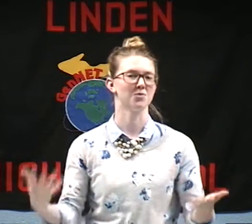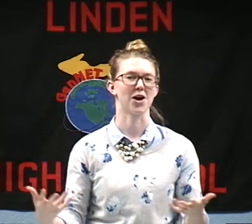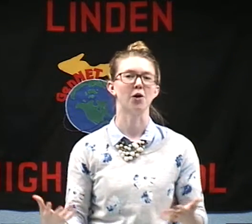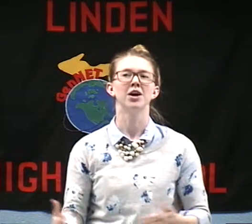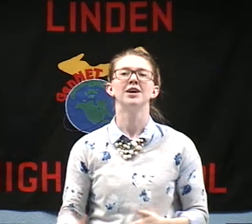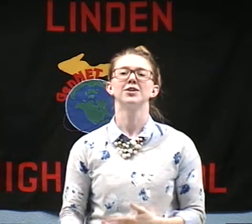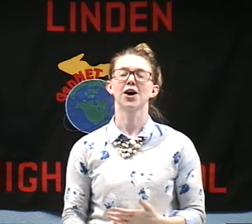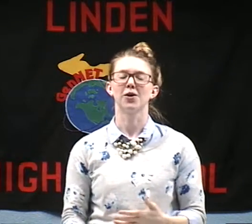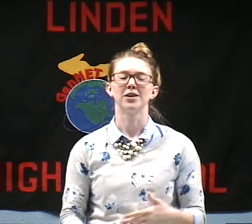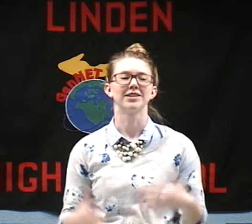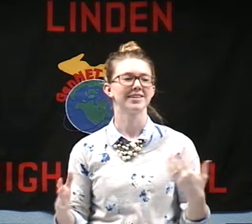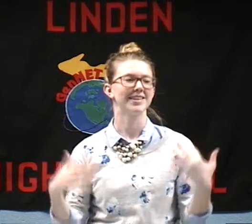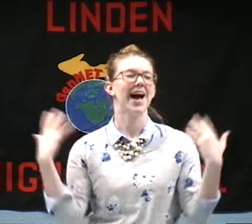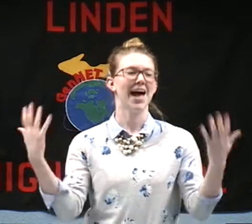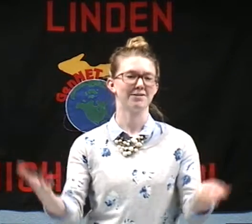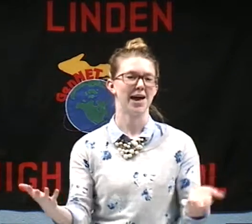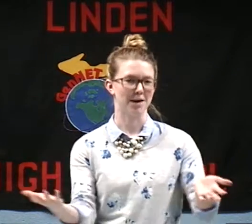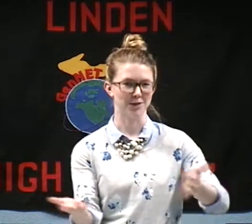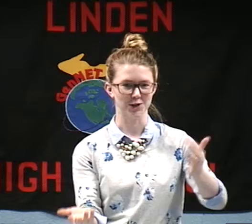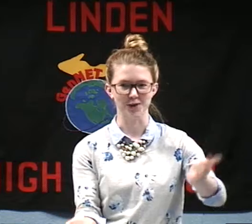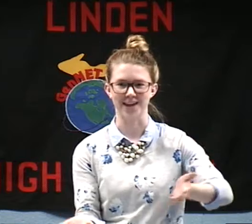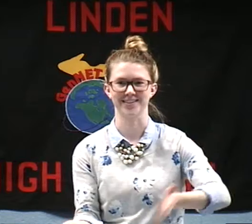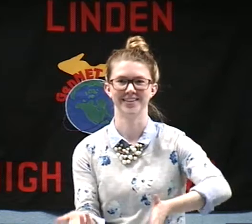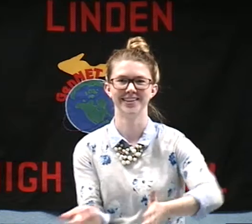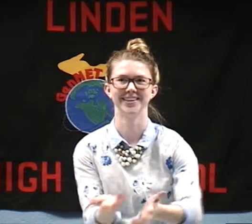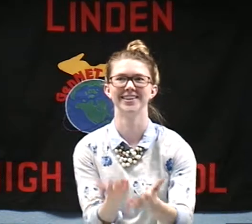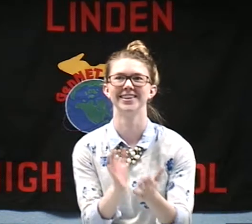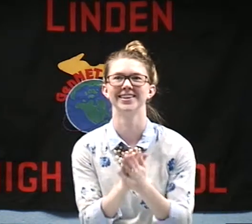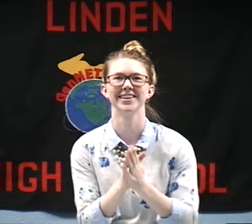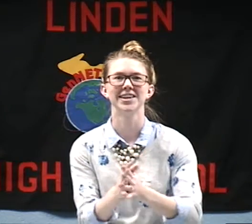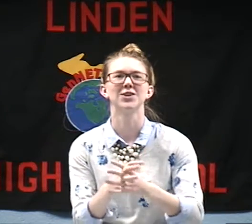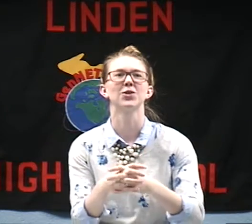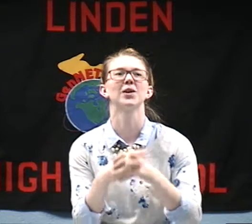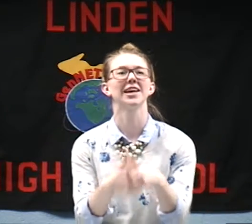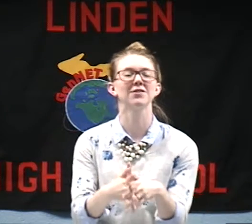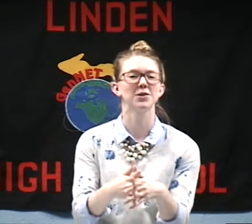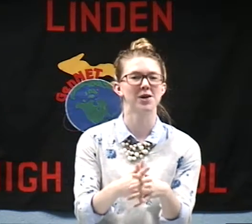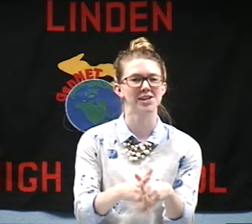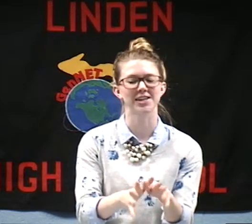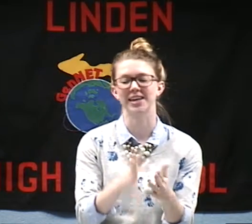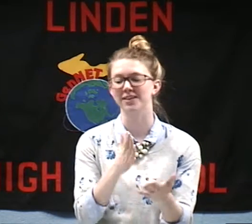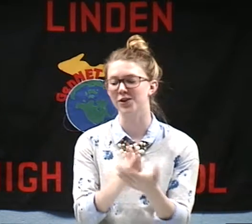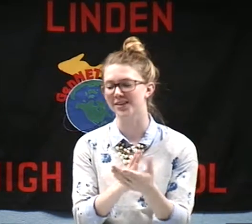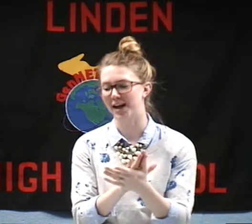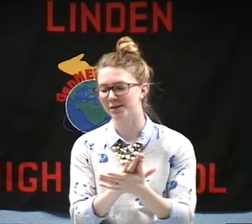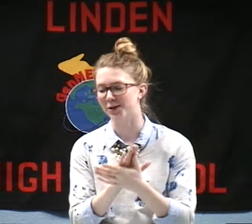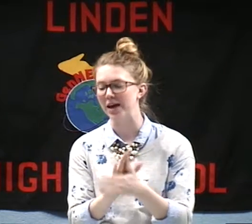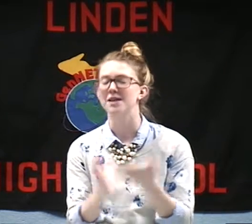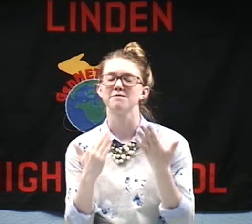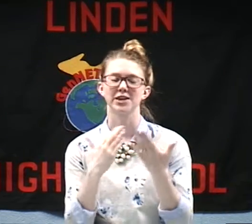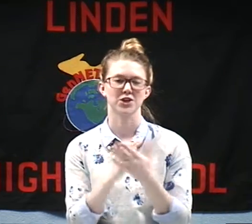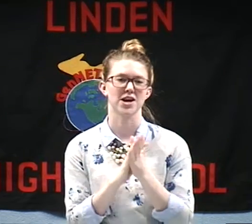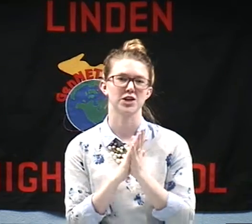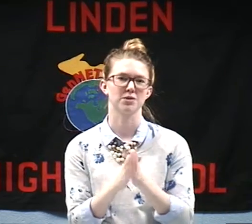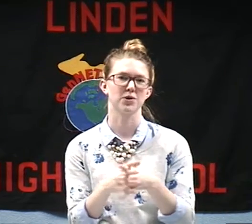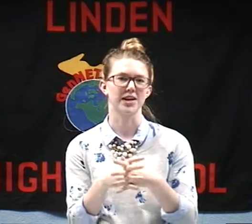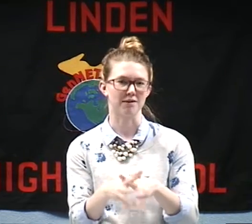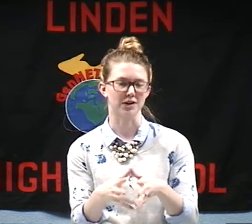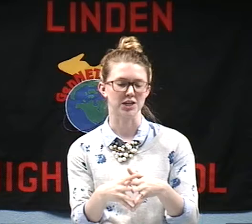tomorrow. So let's not have that happen to you guys. So when I give you the project and I give you guys time to do it, make sure you're actually putting effort into